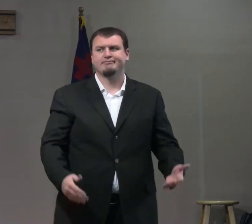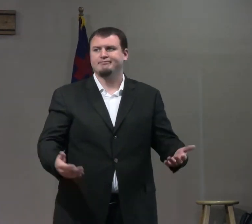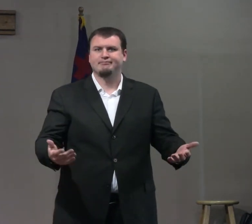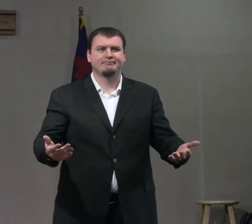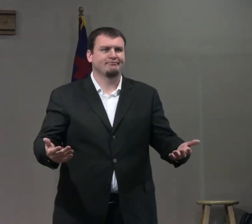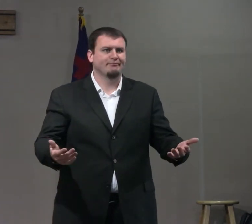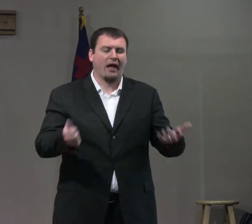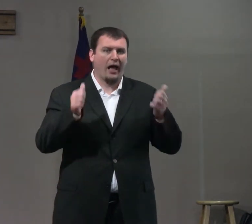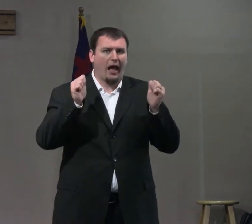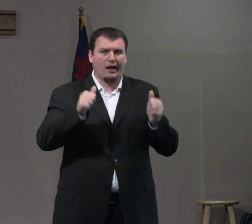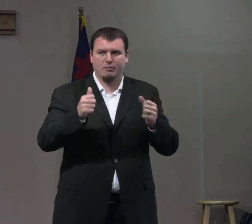amazing. It's so easy